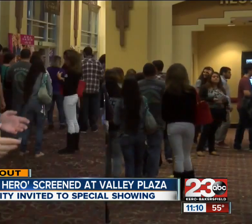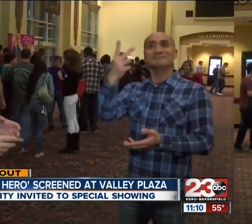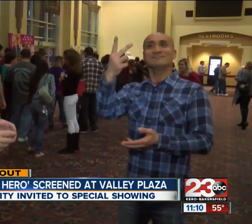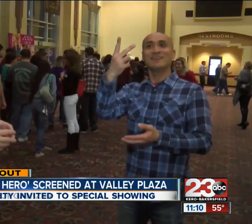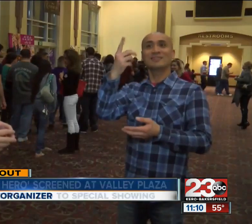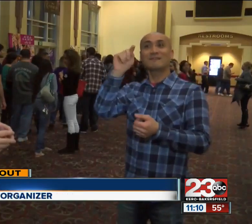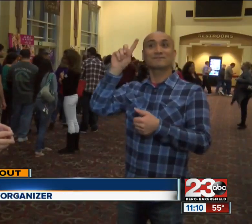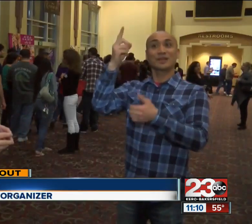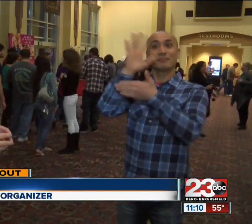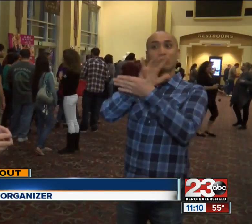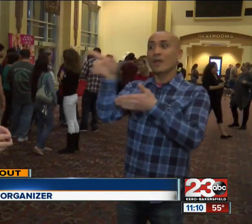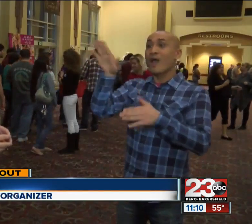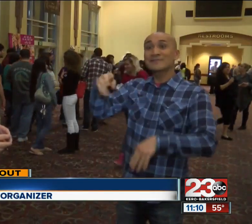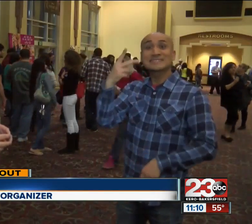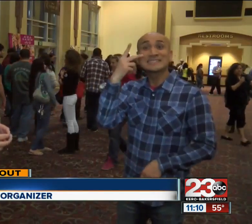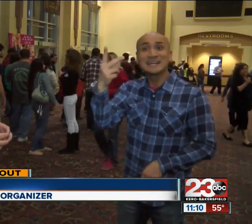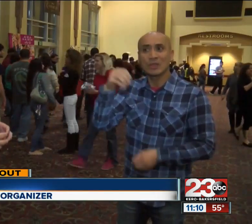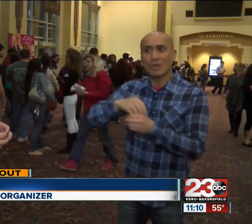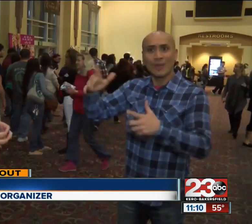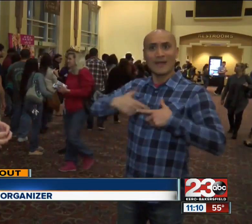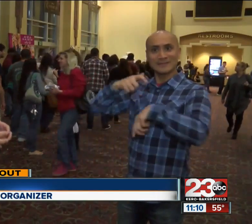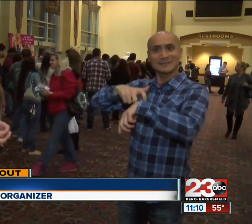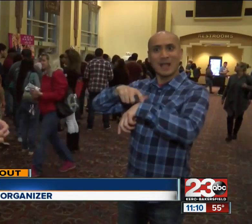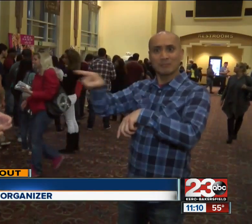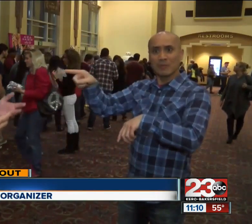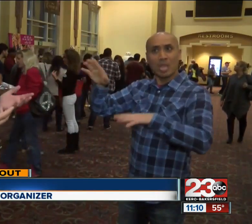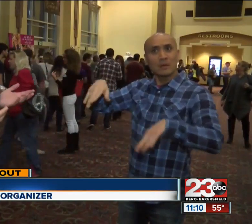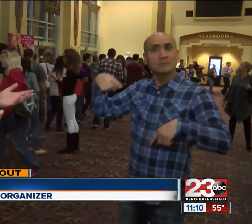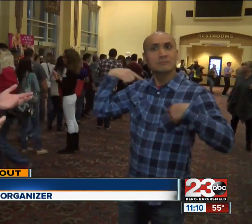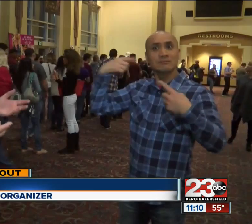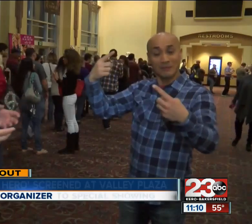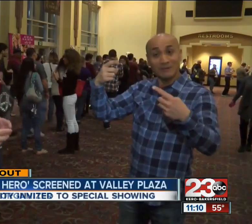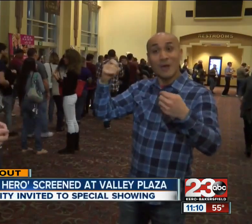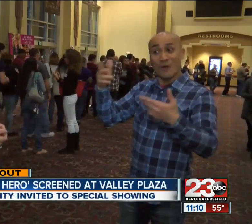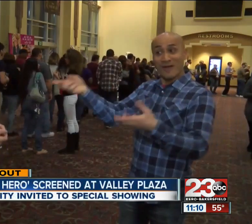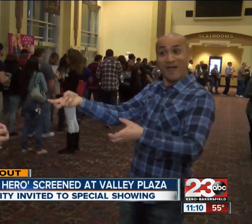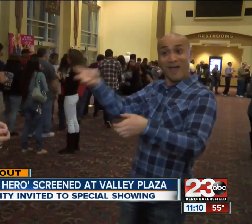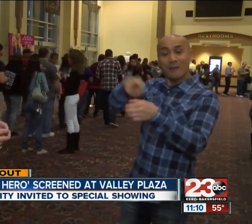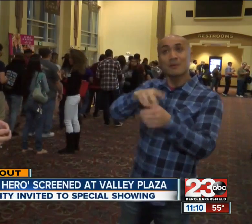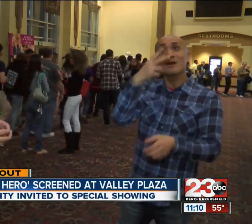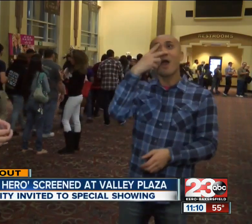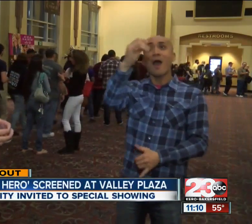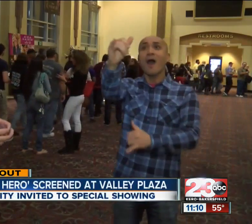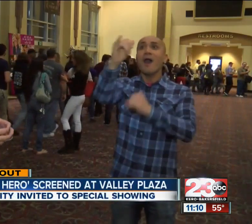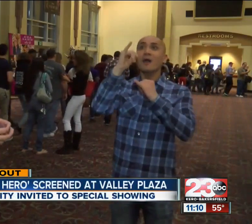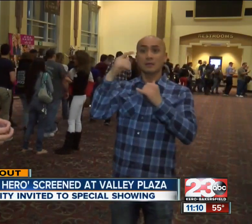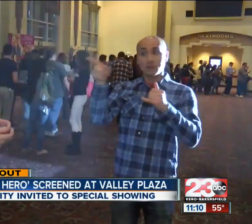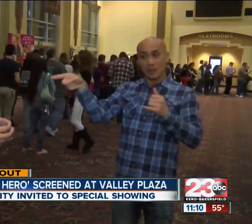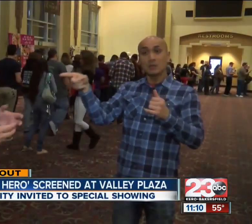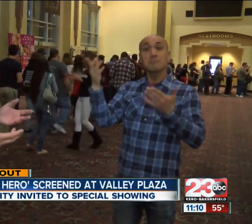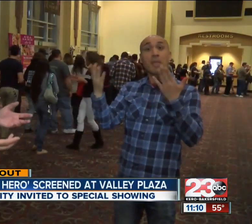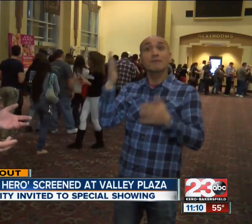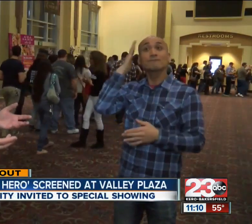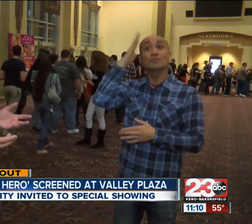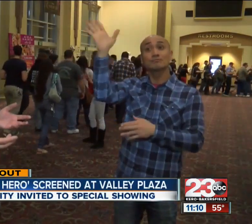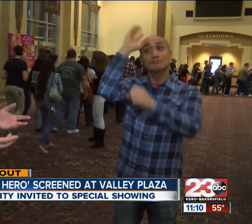a wonderful opportunity for people to be able to come here and see this. Many people haven't seen a film like this during their lifetime, so